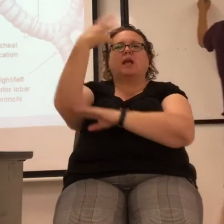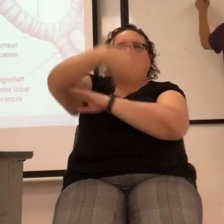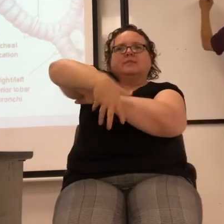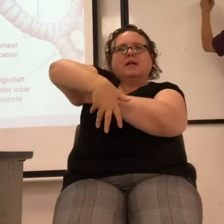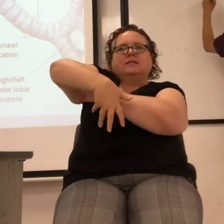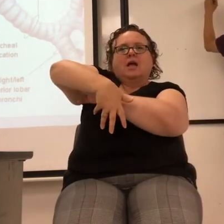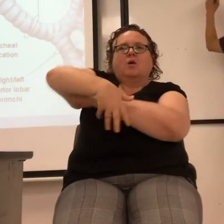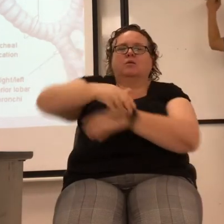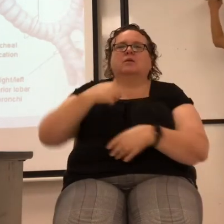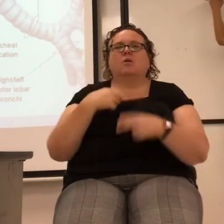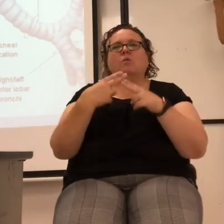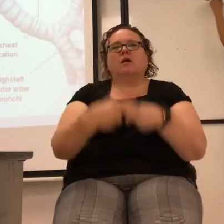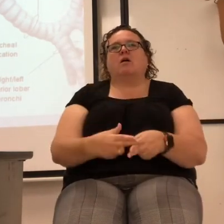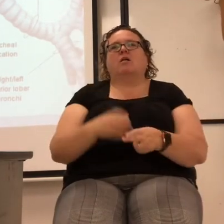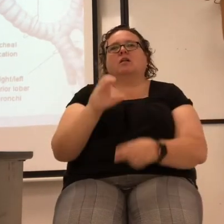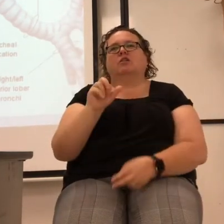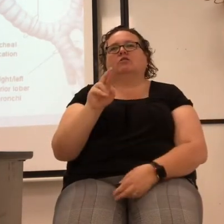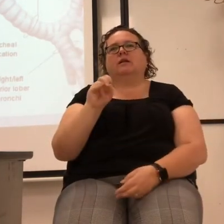carina.